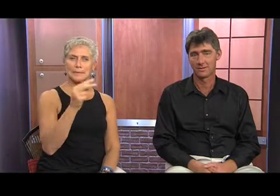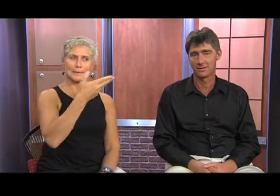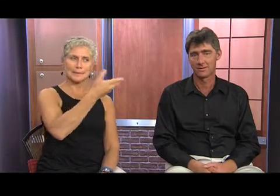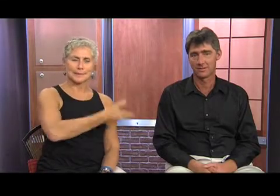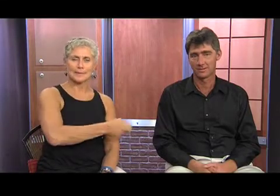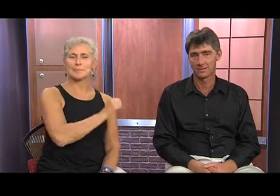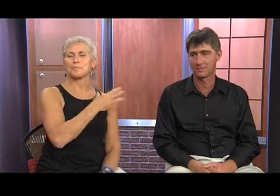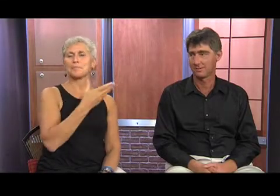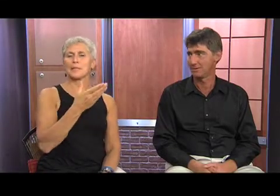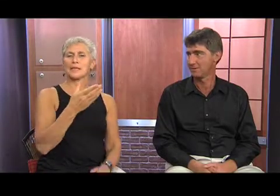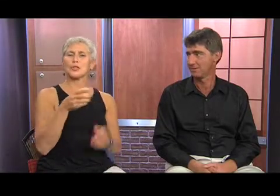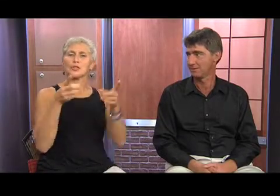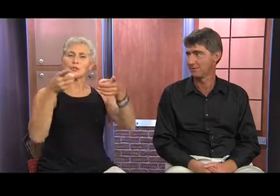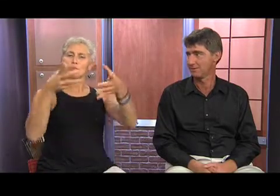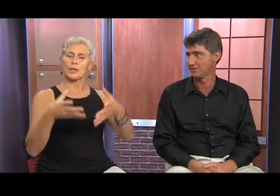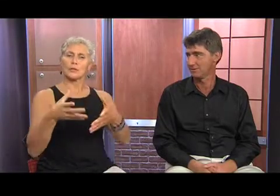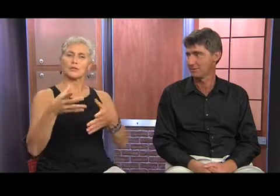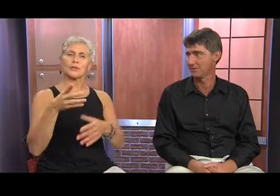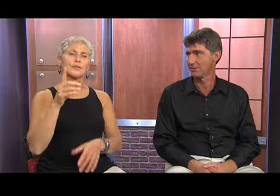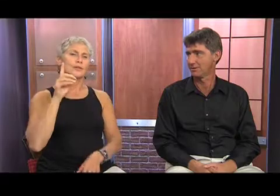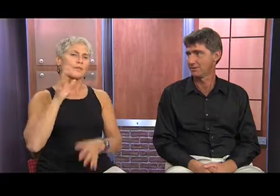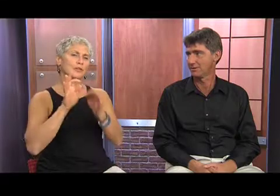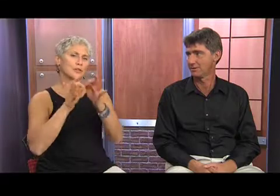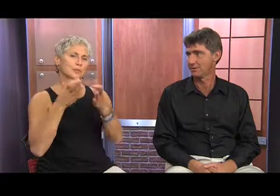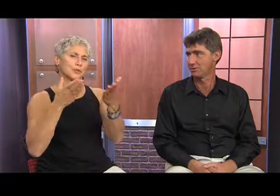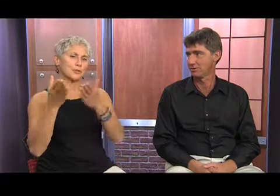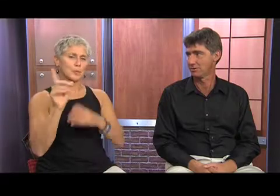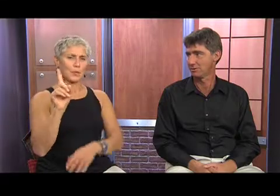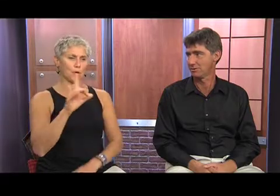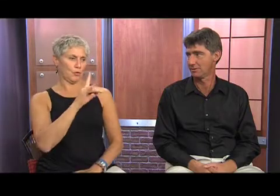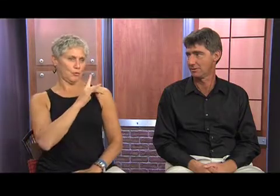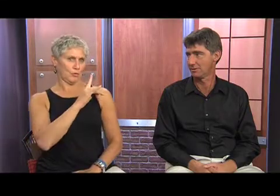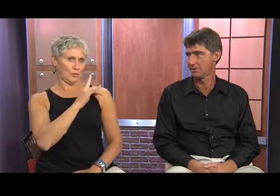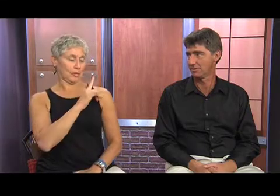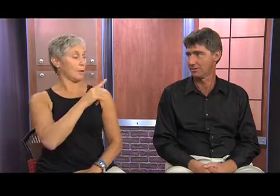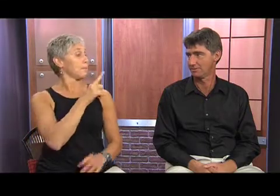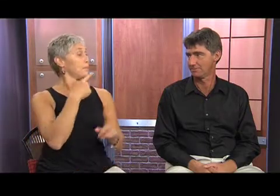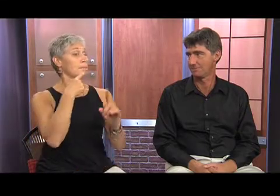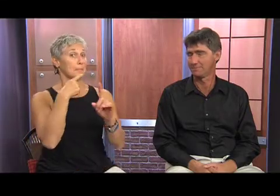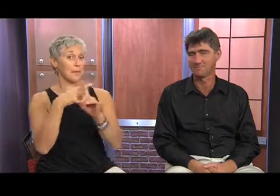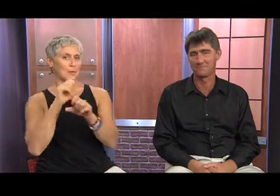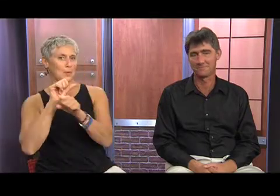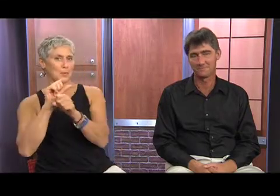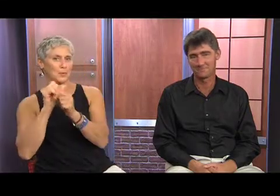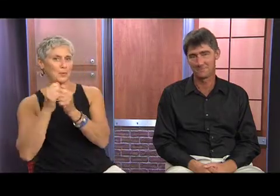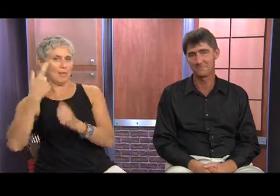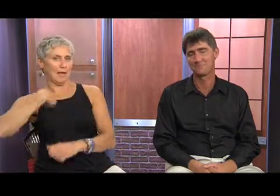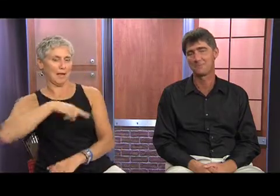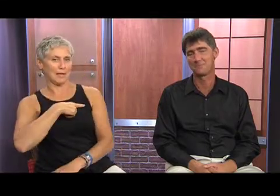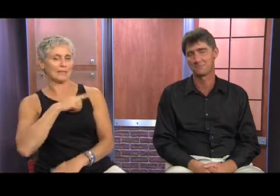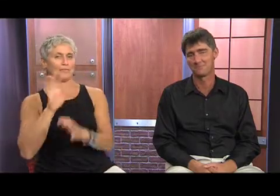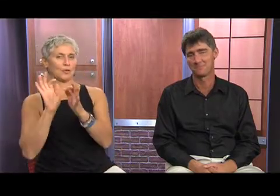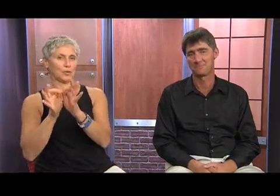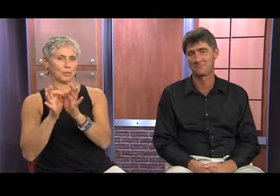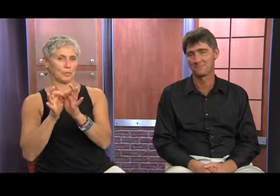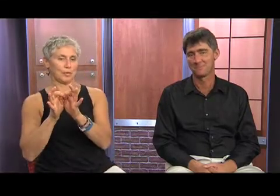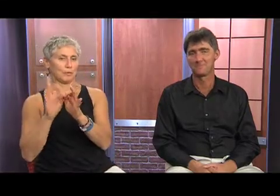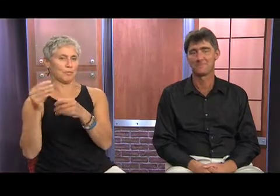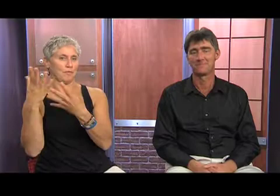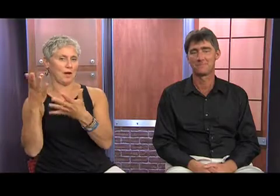Interpreting Services over at the Learning Center for the Deaf. He also works with us on our interpretive services for our performances.